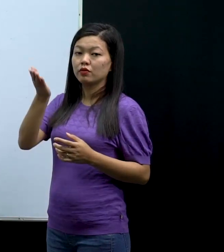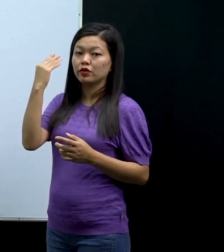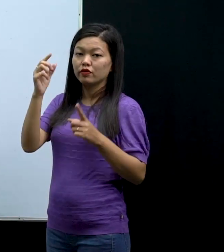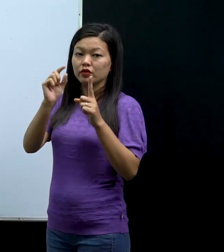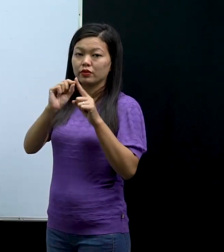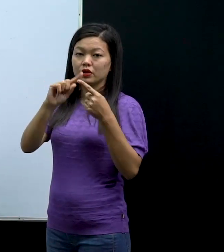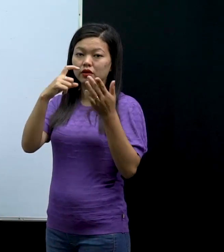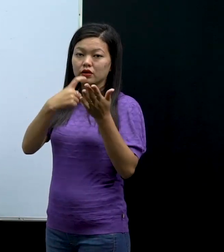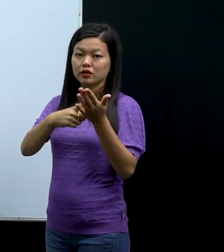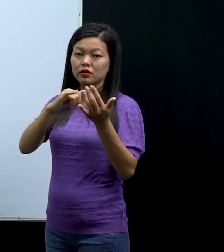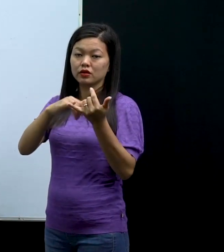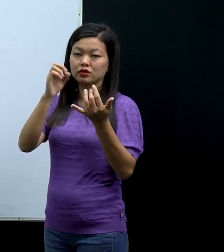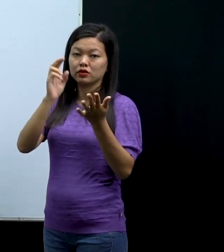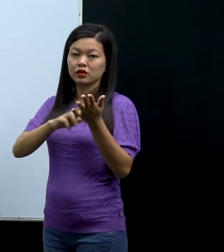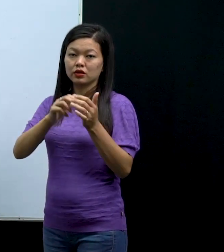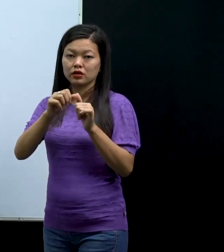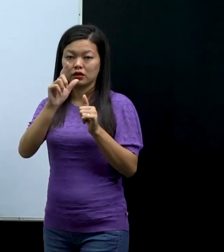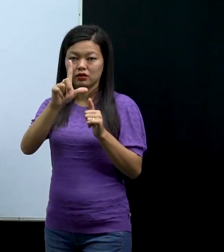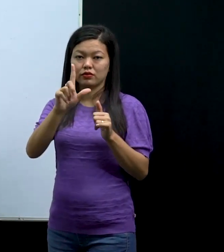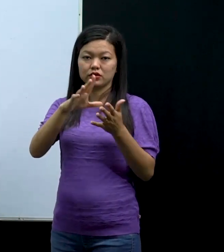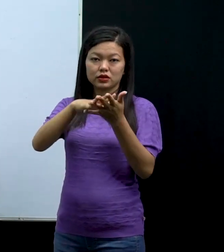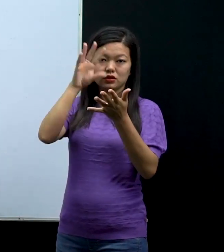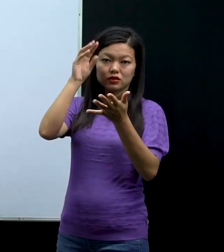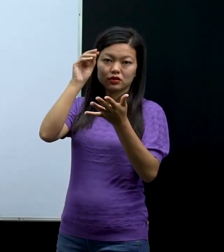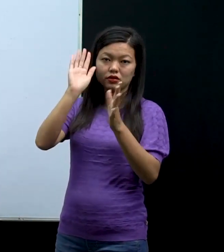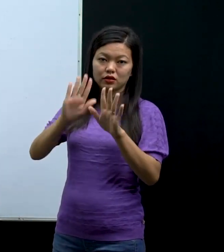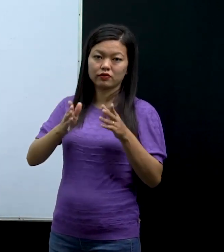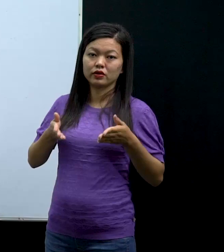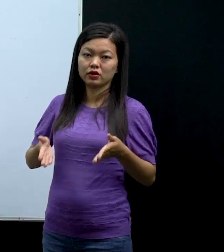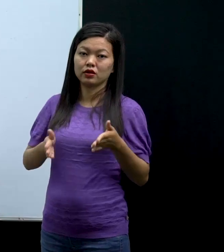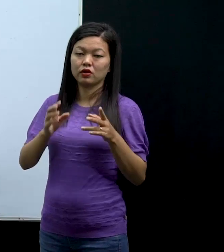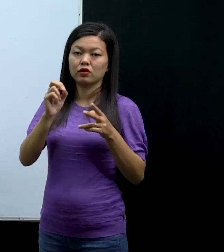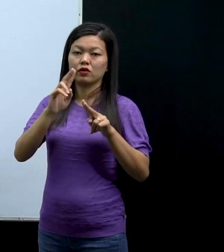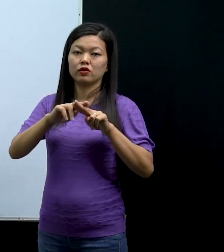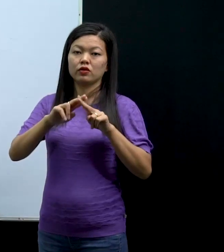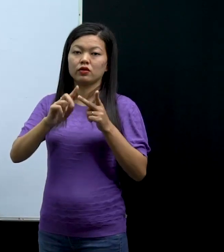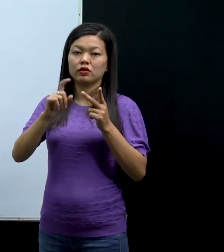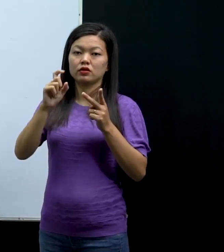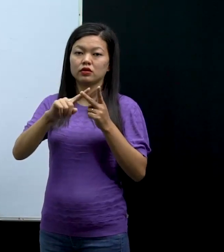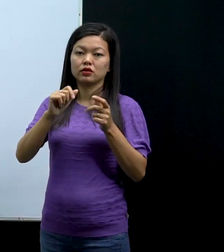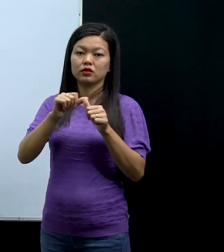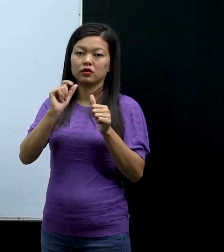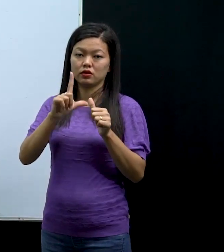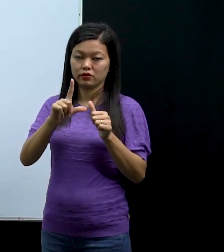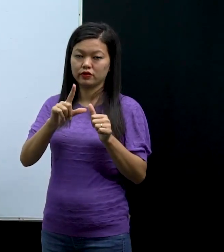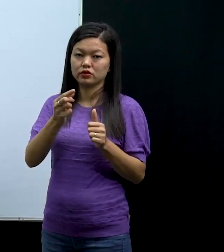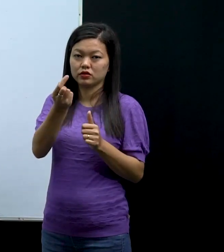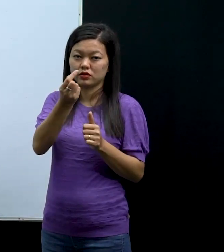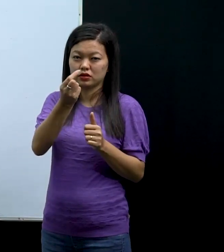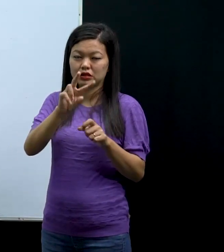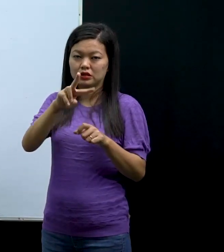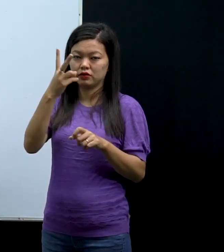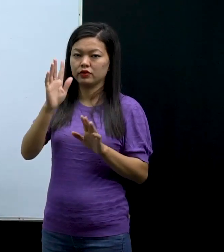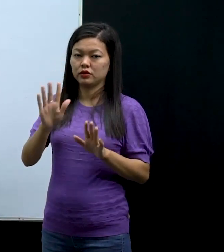you know, it is usually the invitation sent to the officers or sent to a person of prominent